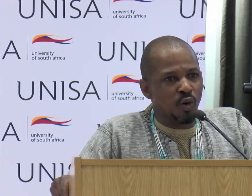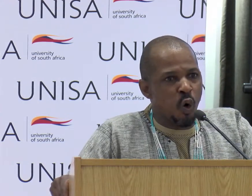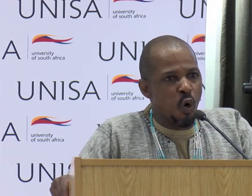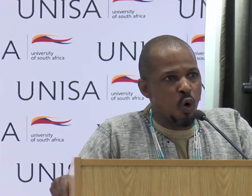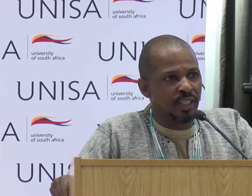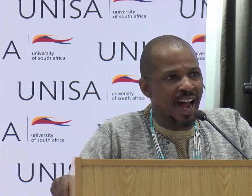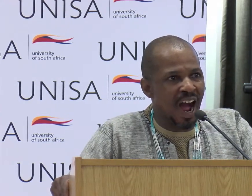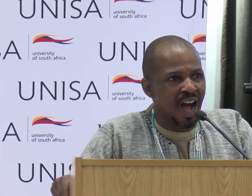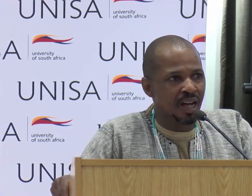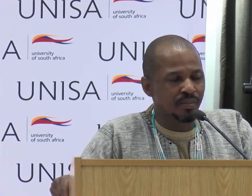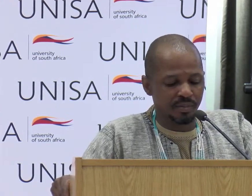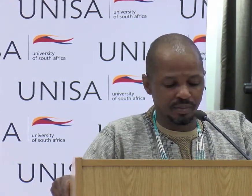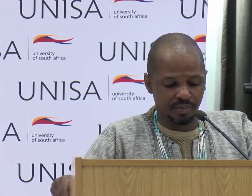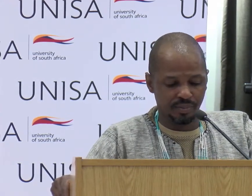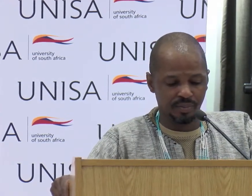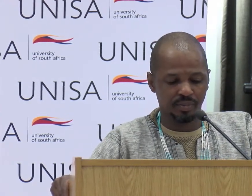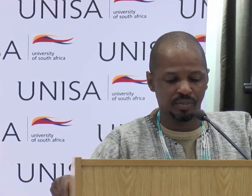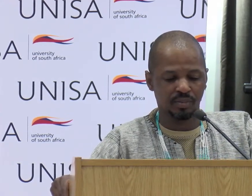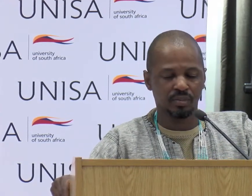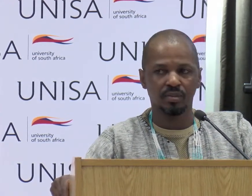izwe liyagunqa,